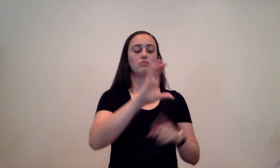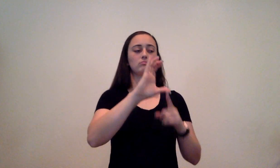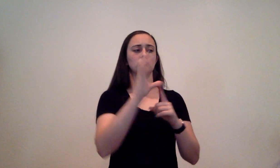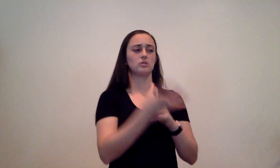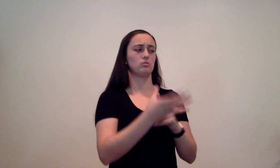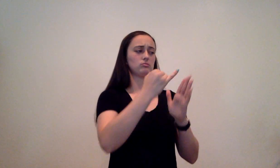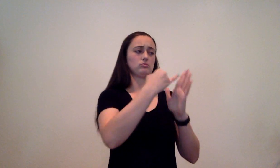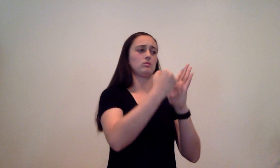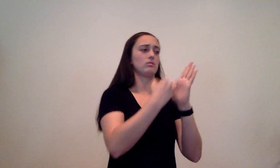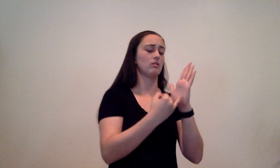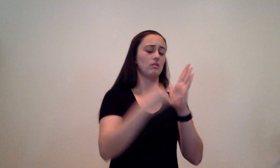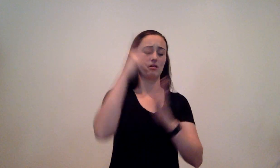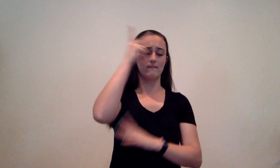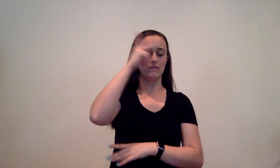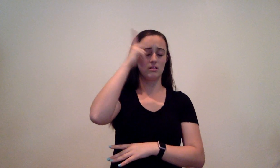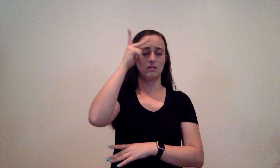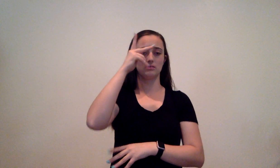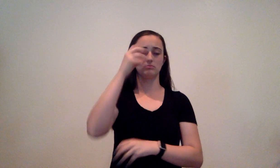and philosophy.